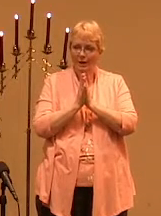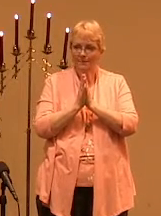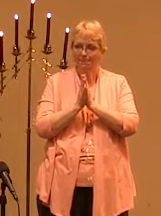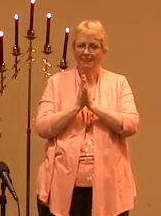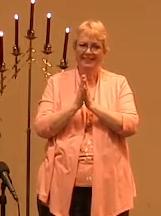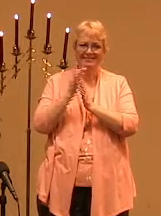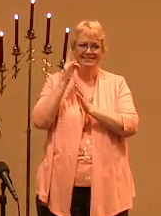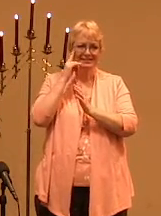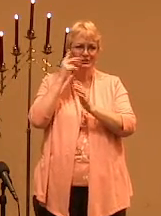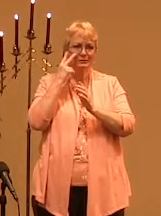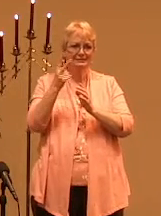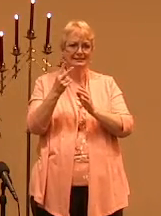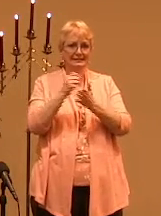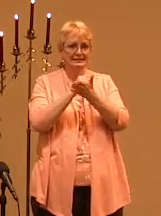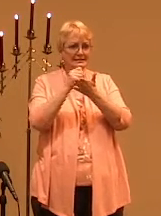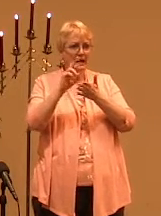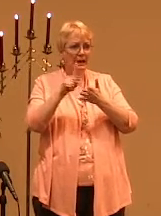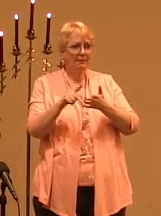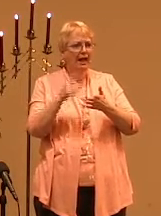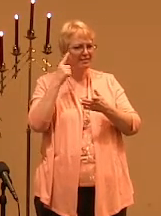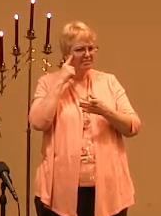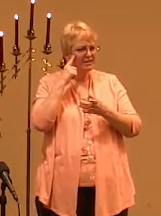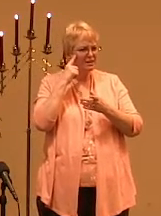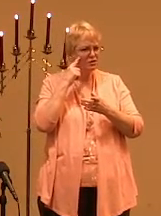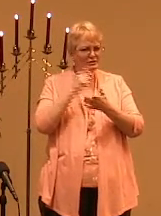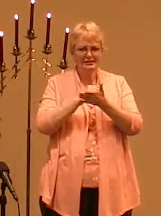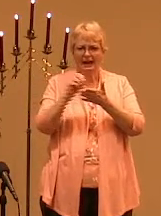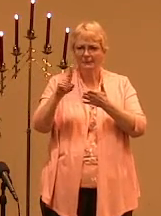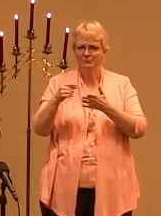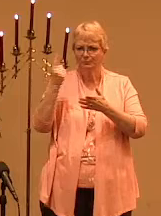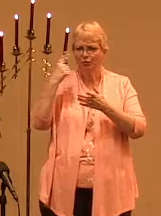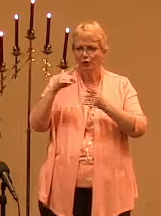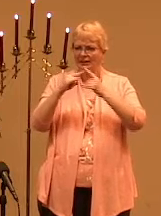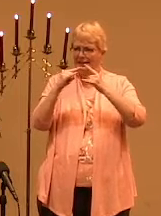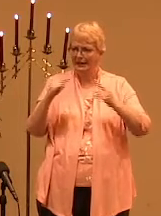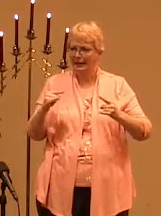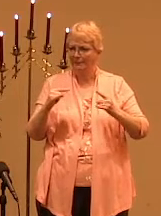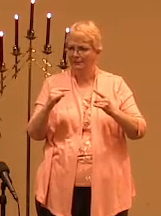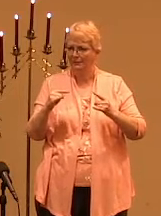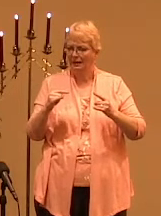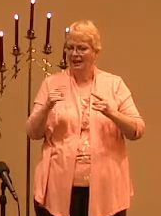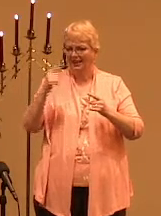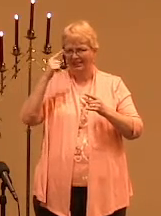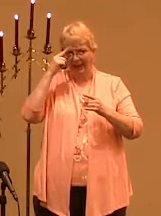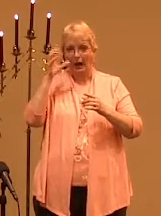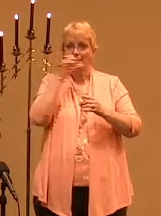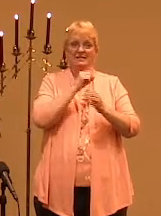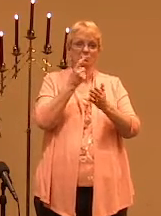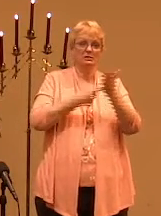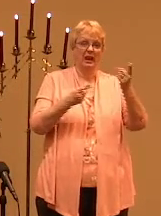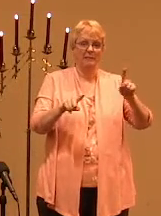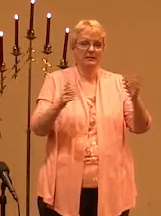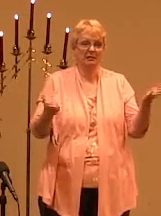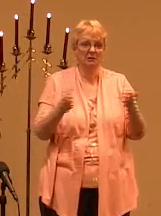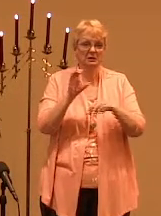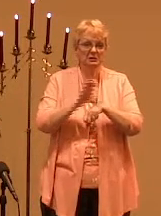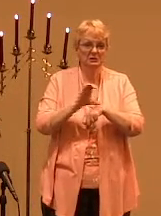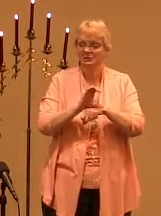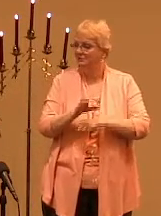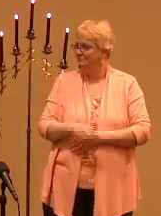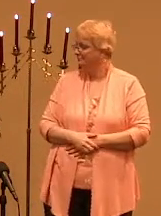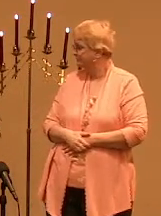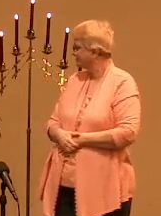think you're going to start seeing sign-up sheets. I think there already is a sign-up sheet in the lobby, but sometimes I miss what's going on, so maybe there's not. Is